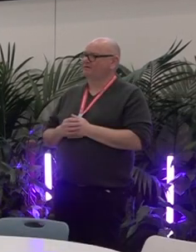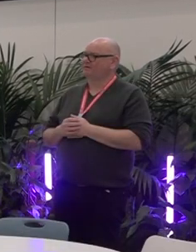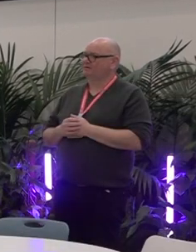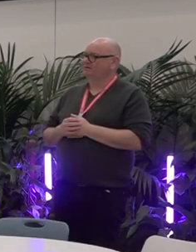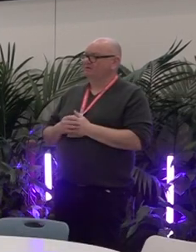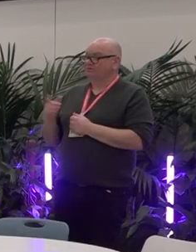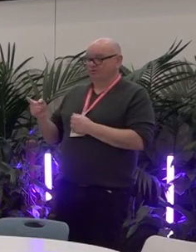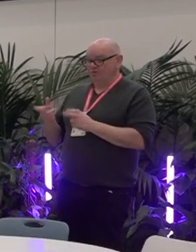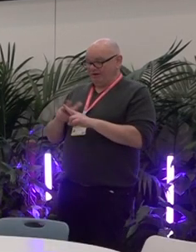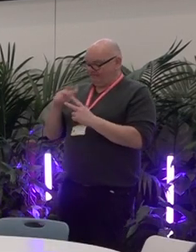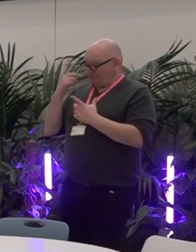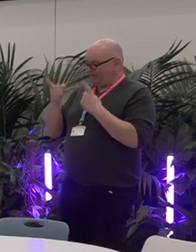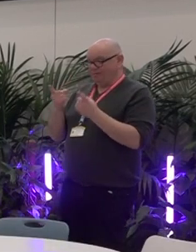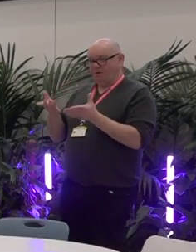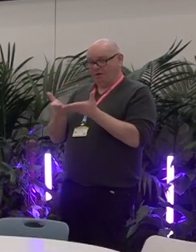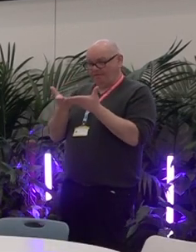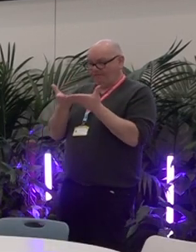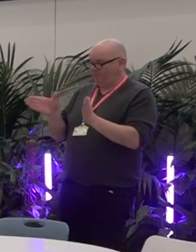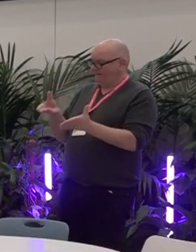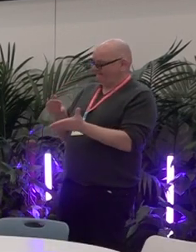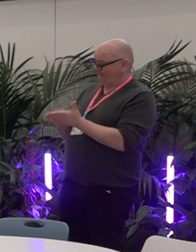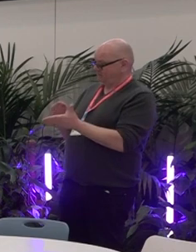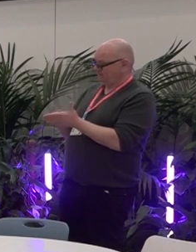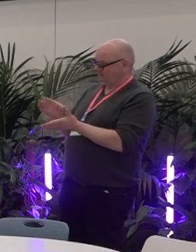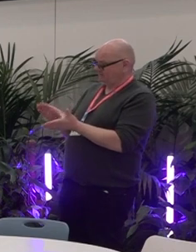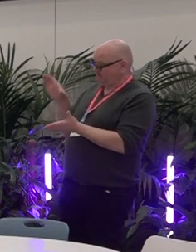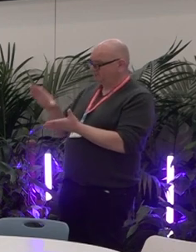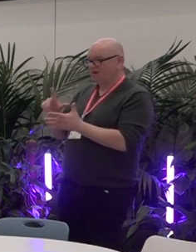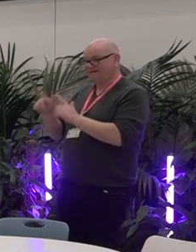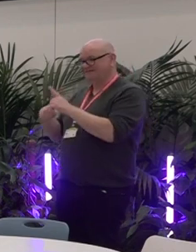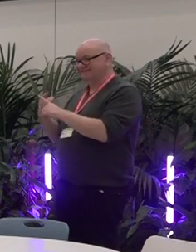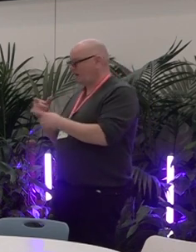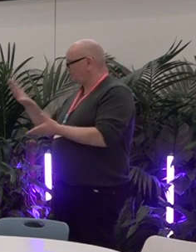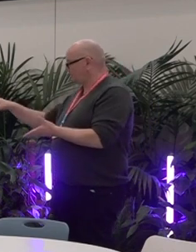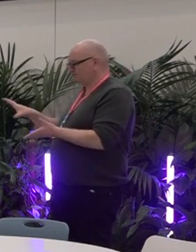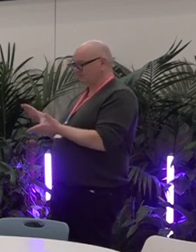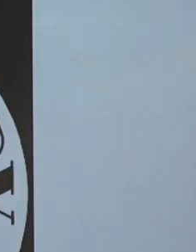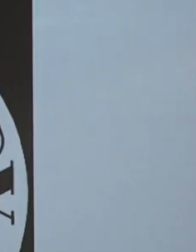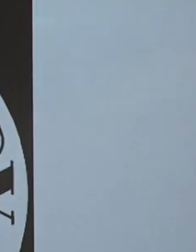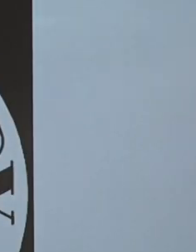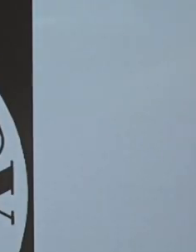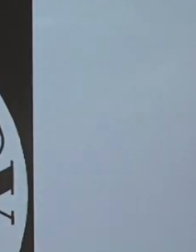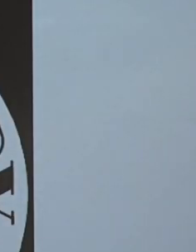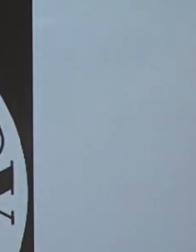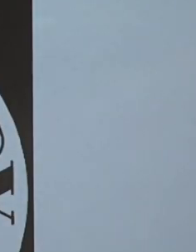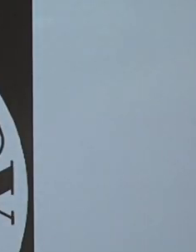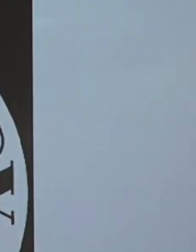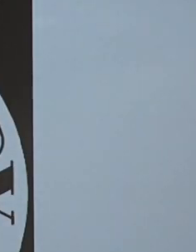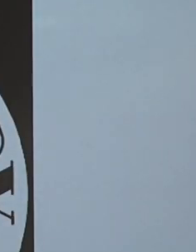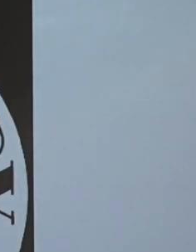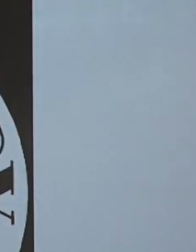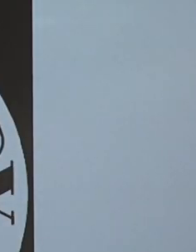putting public funding, as this project has done, we put public funding into new idea development and we